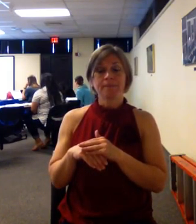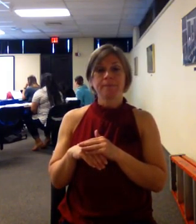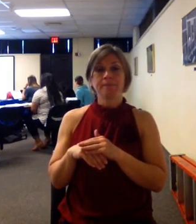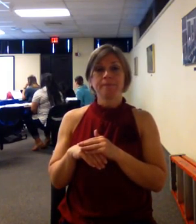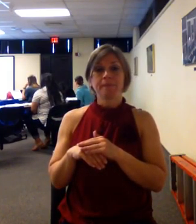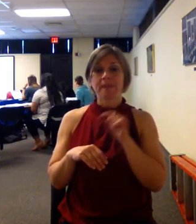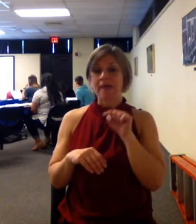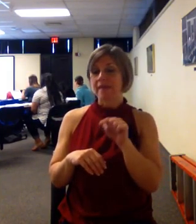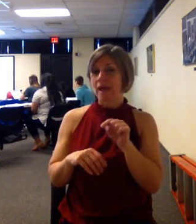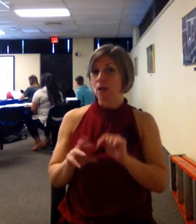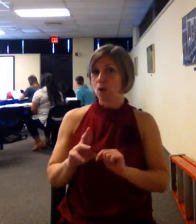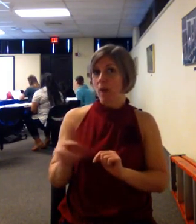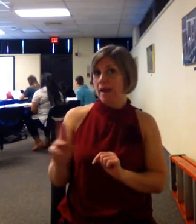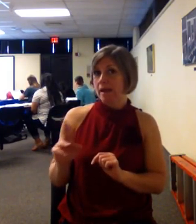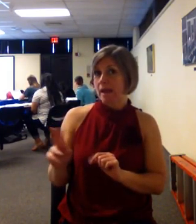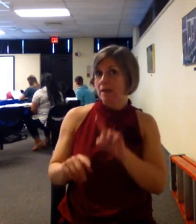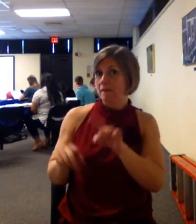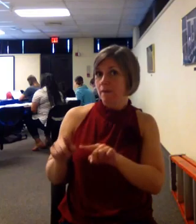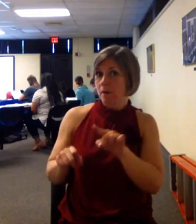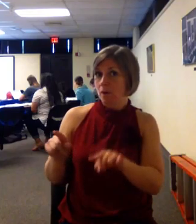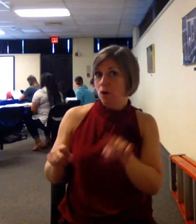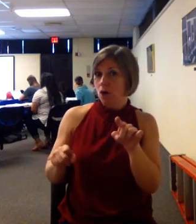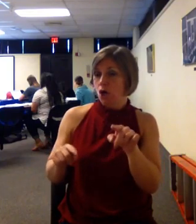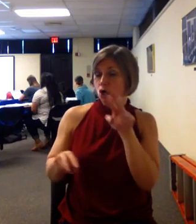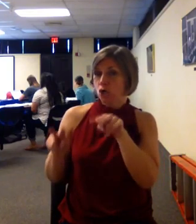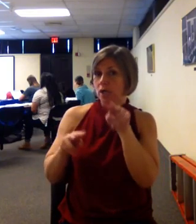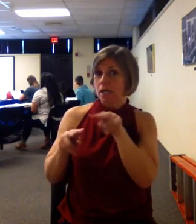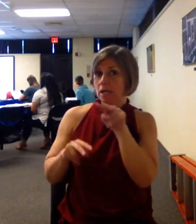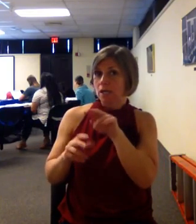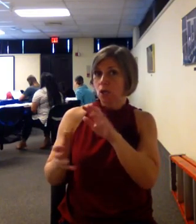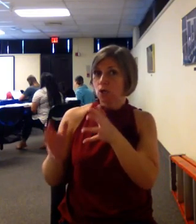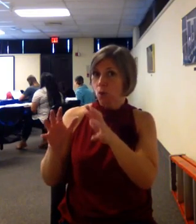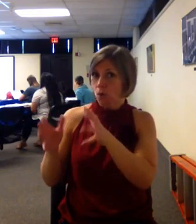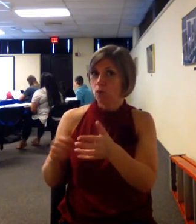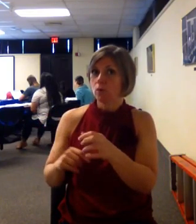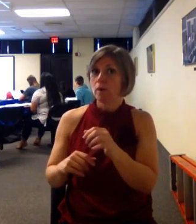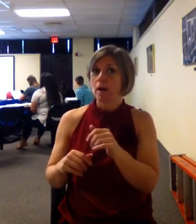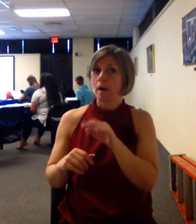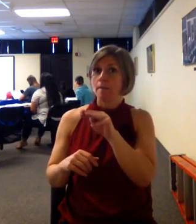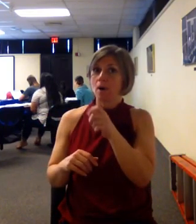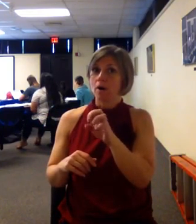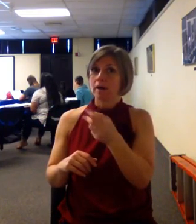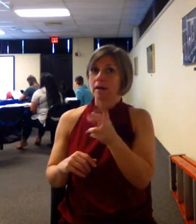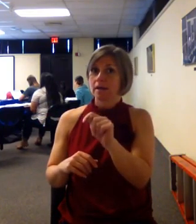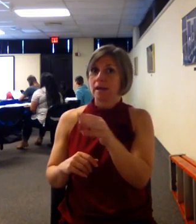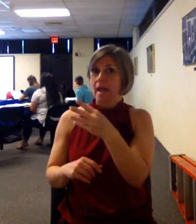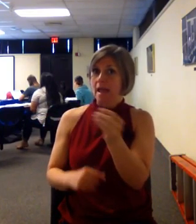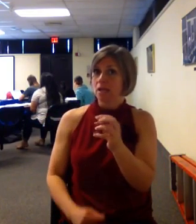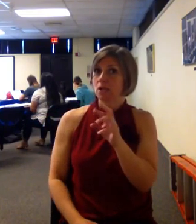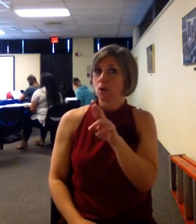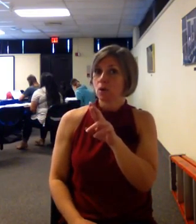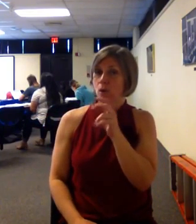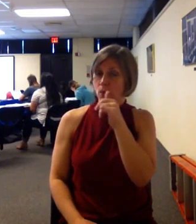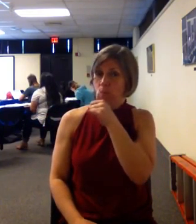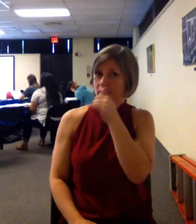this right-hand variable, looking at total market and risk-free to get your premium. So basically the